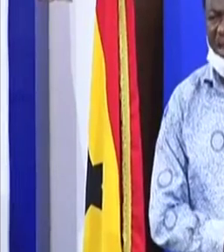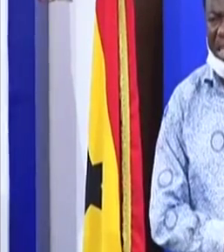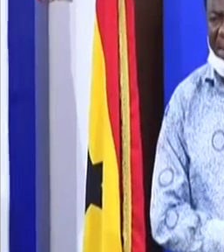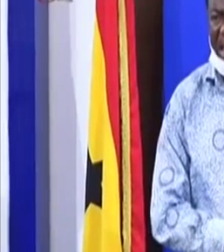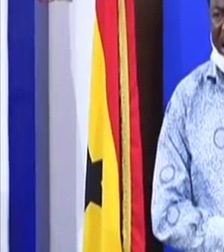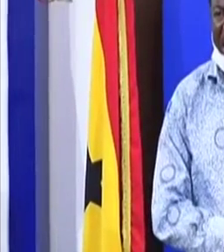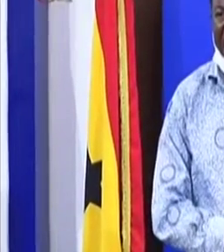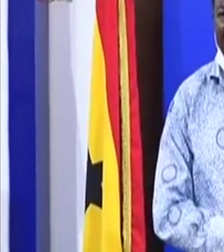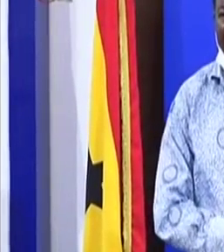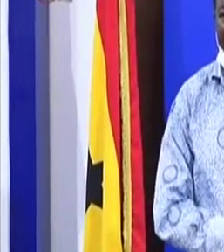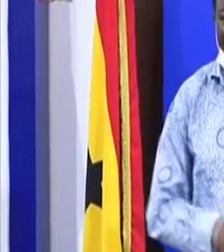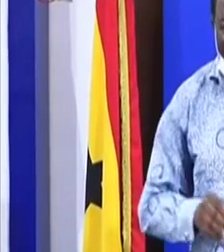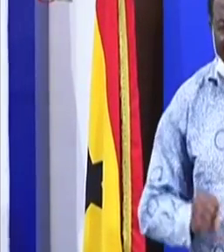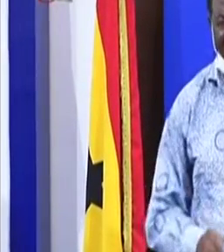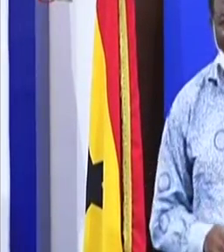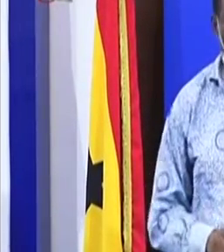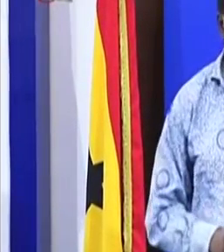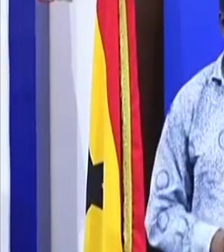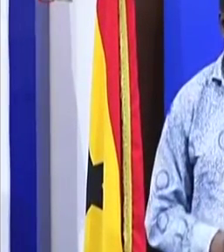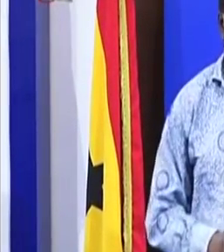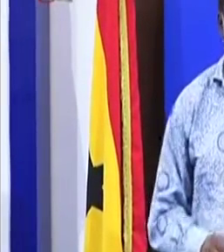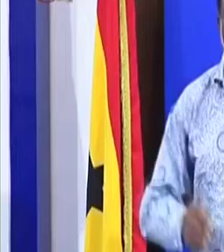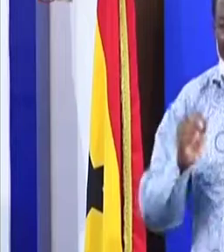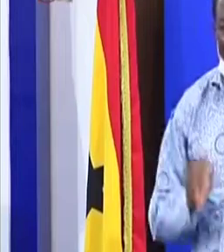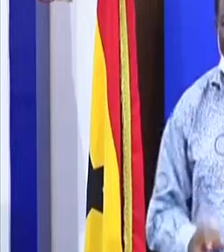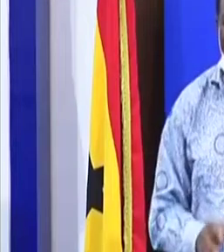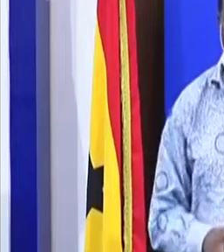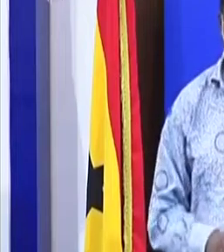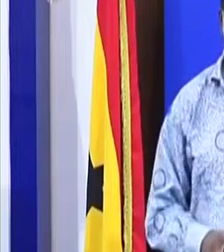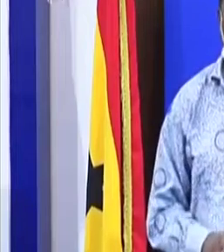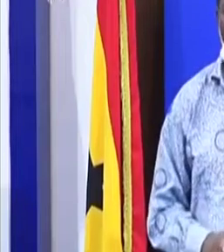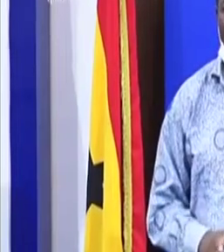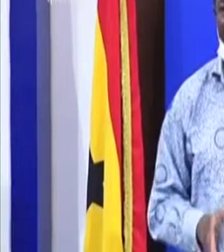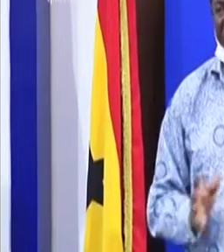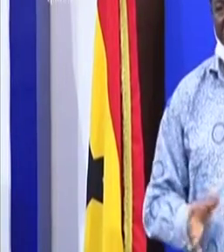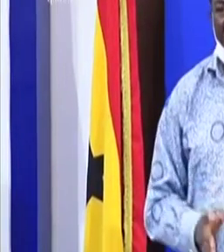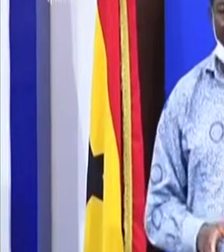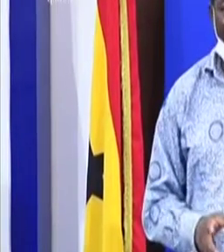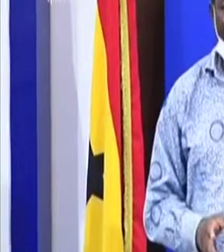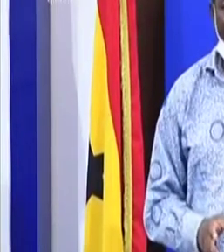kabi vazo nyebe le Ghana to koma fisha fi kana toko